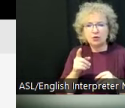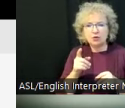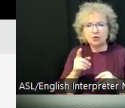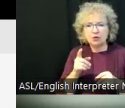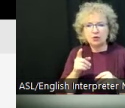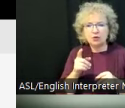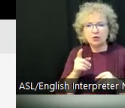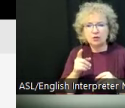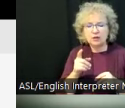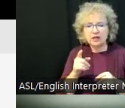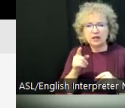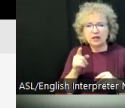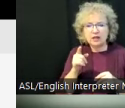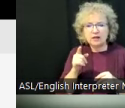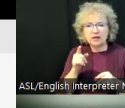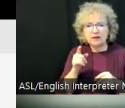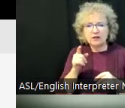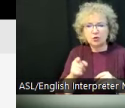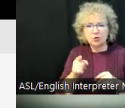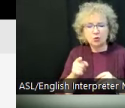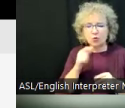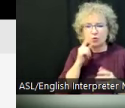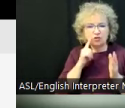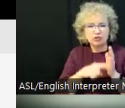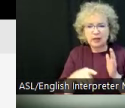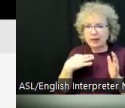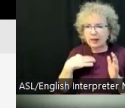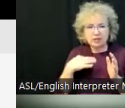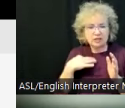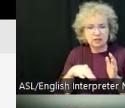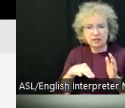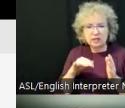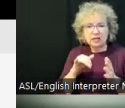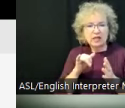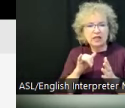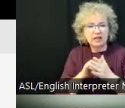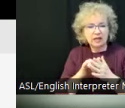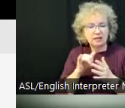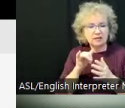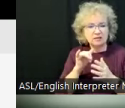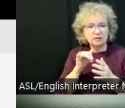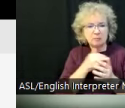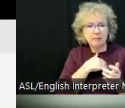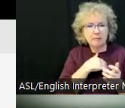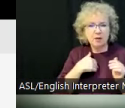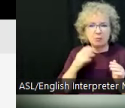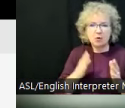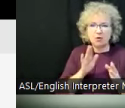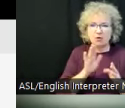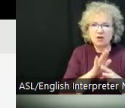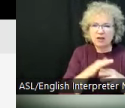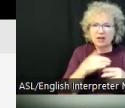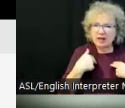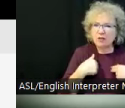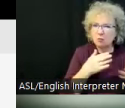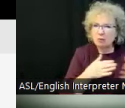Well, you don't have to check eligibility that is up to the OHP members health plan. But if